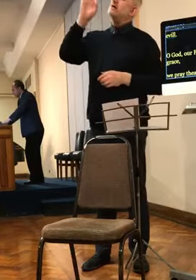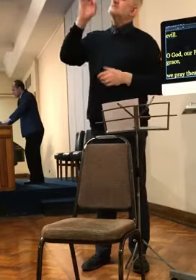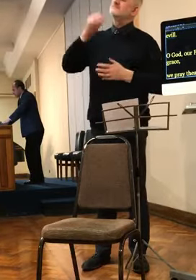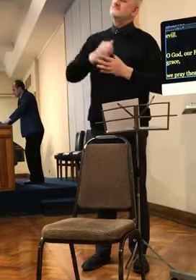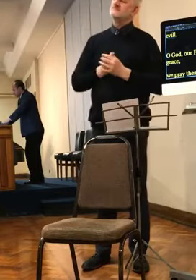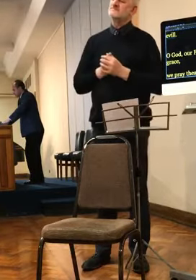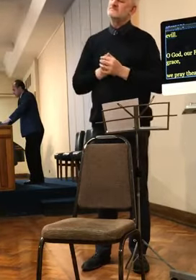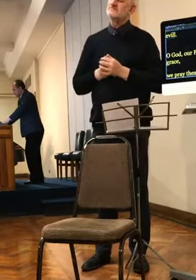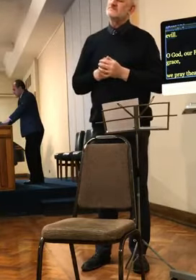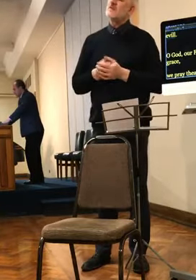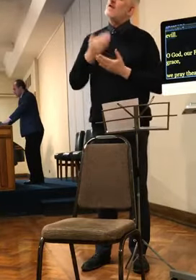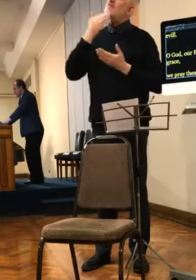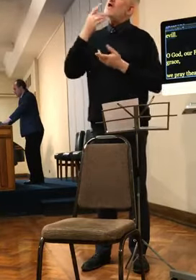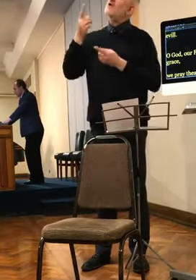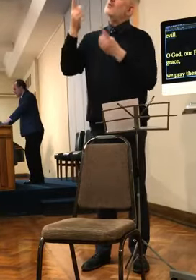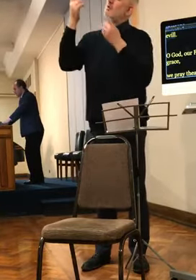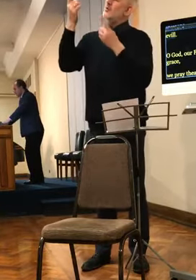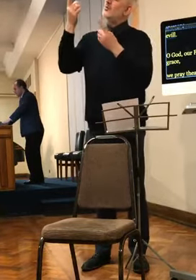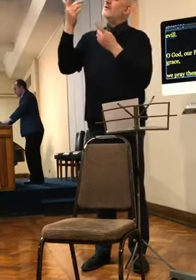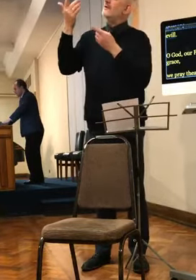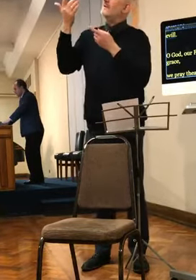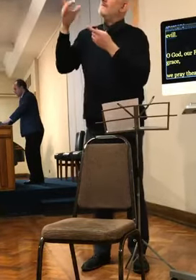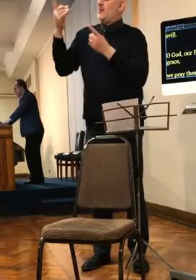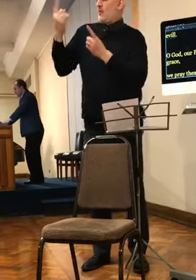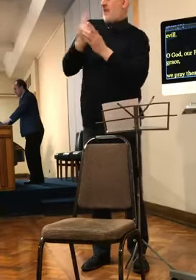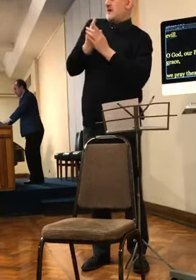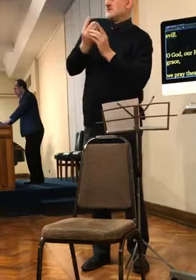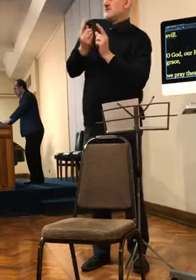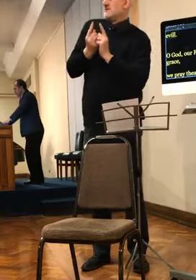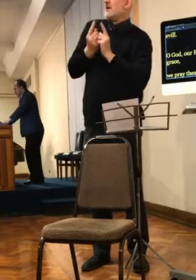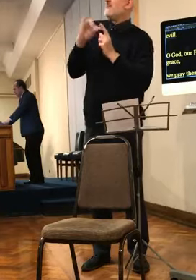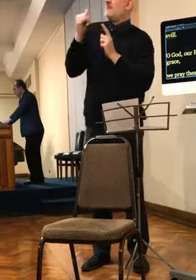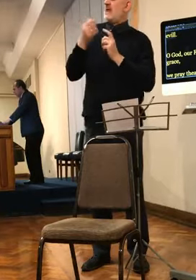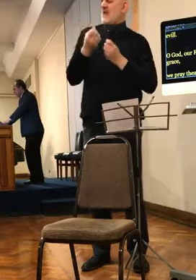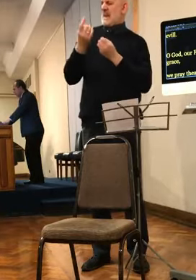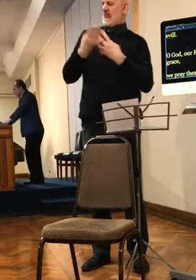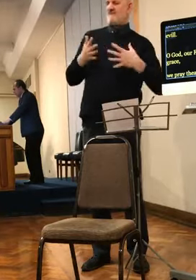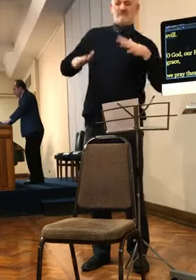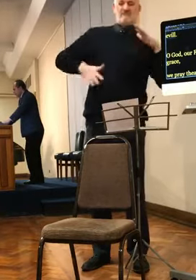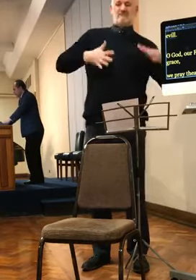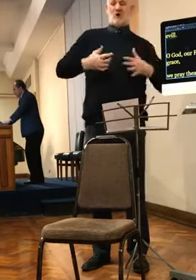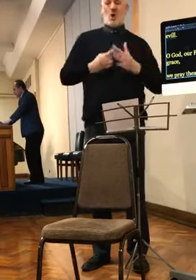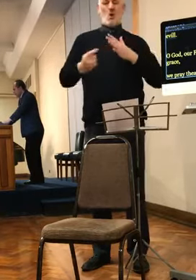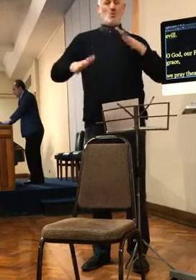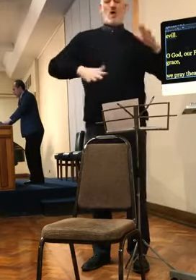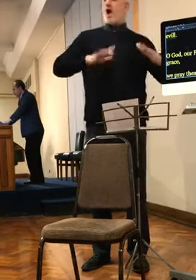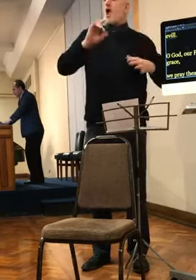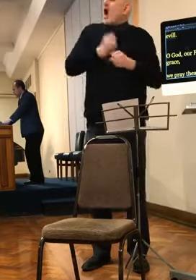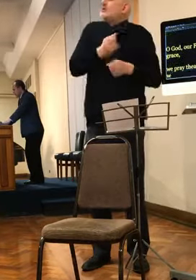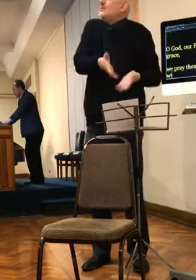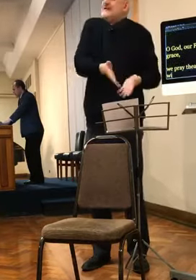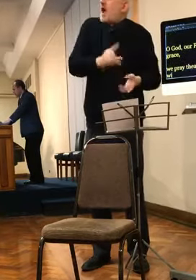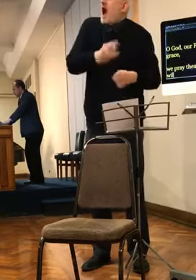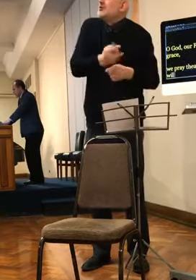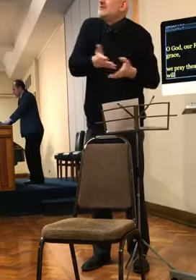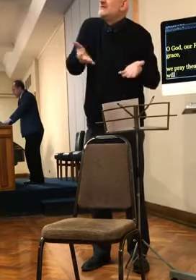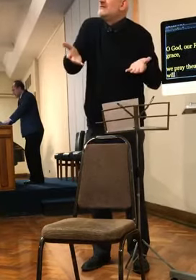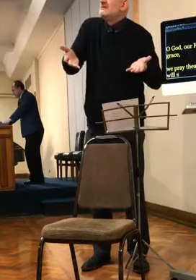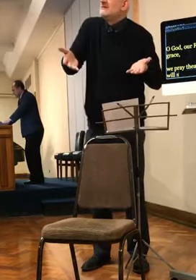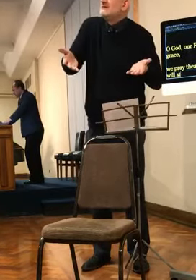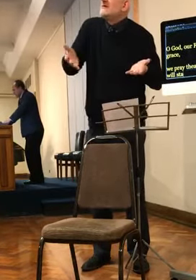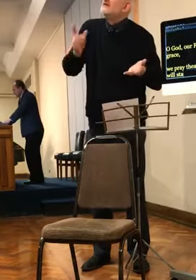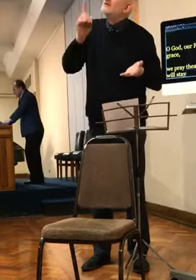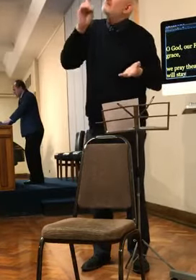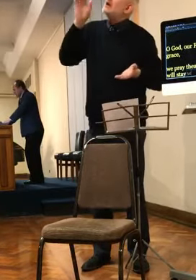us. Left to ourselves, we will never be able to do these things. But